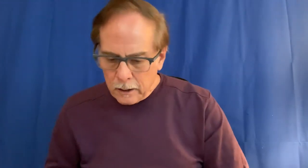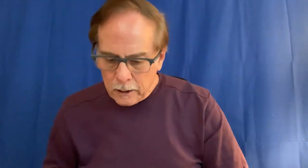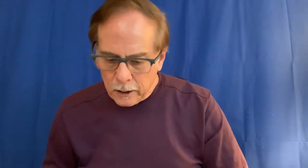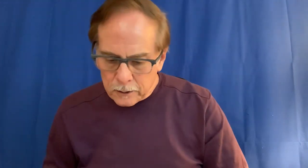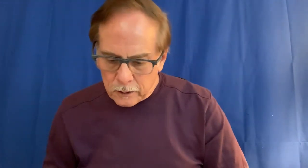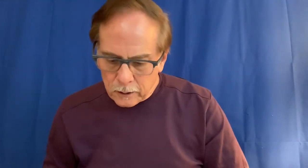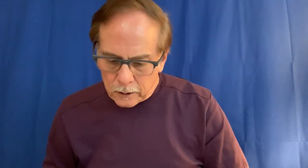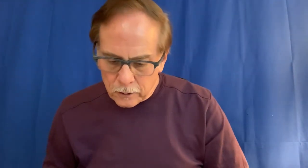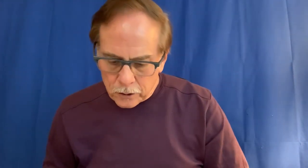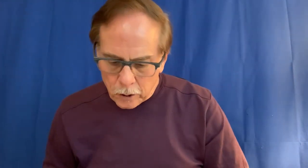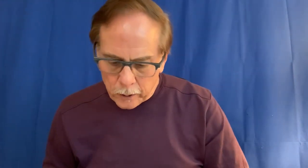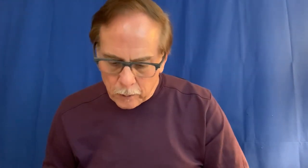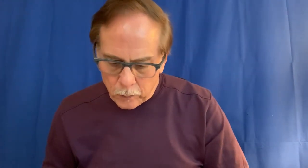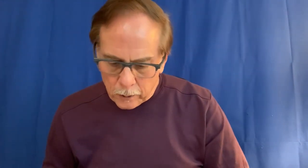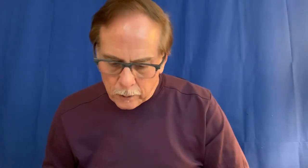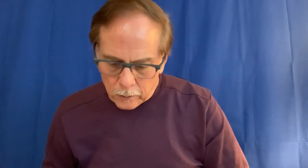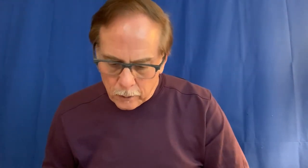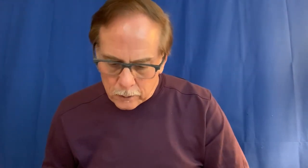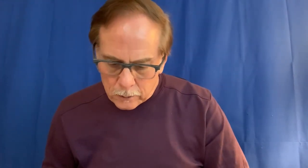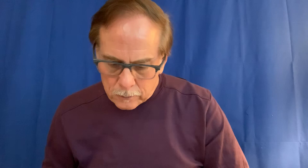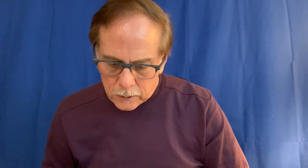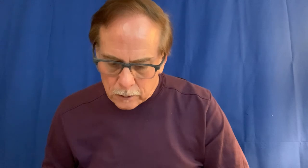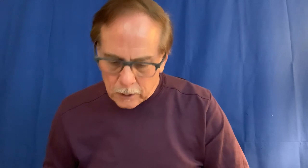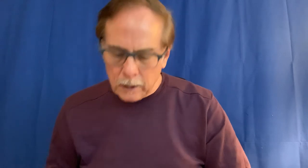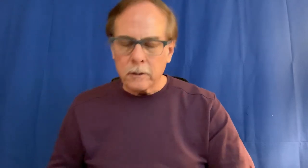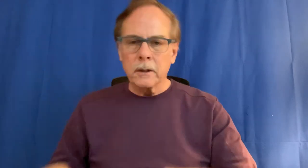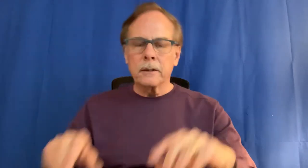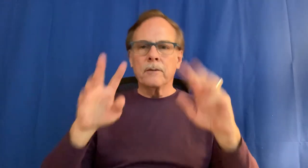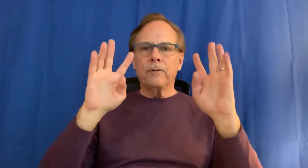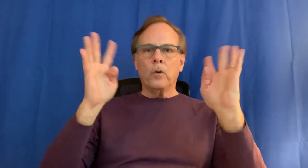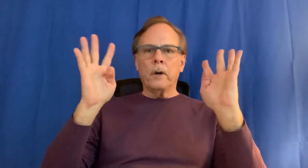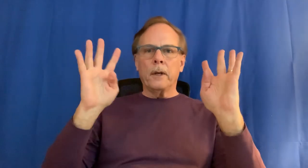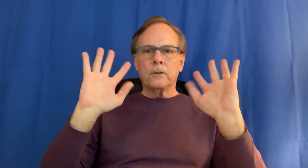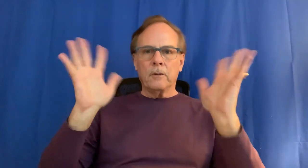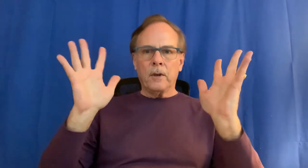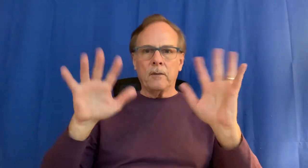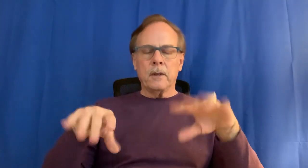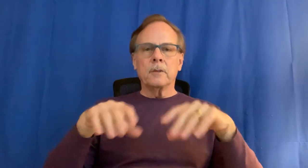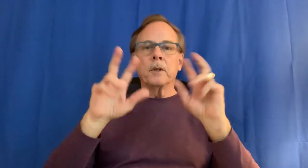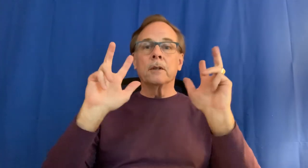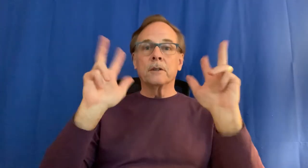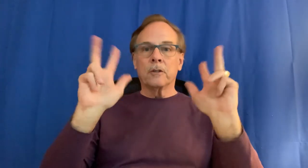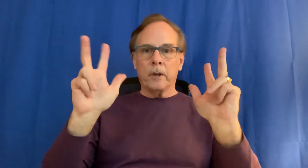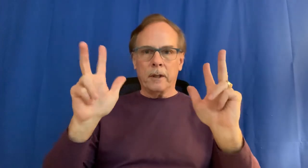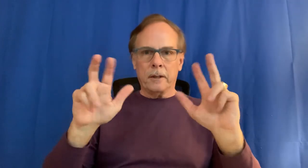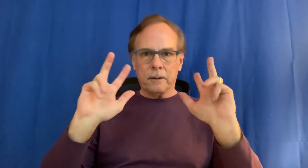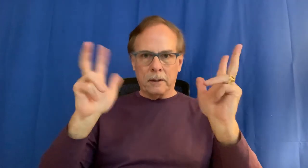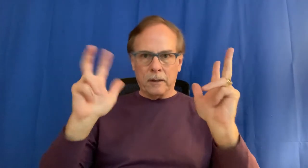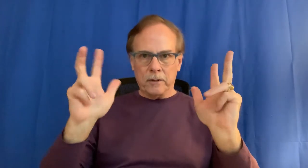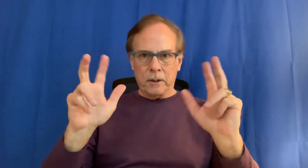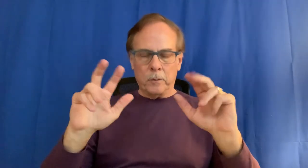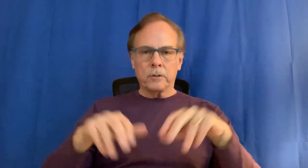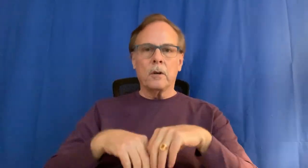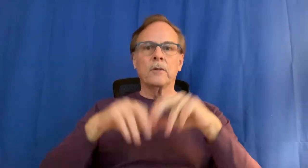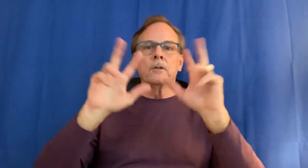And I actually think they're showing it with, looks, well, kind of looks like the four hands or the five hands, but it's the three hands that I've seen most often. So